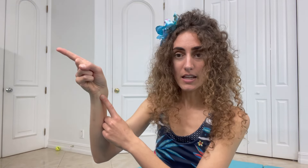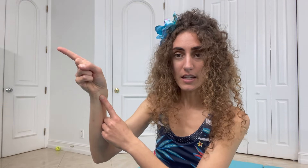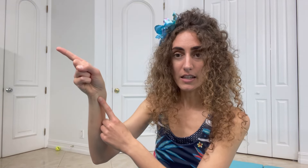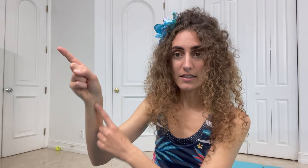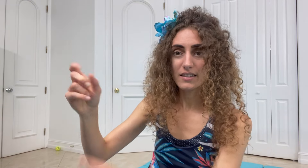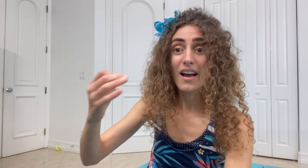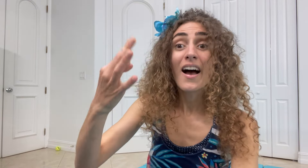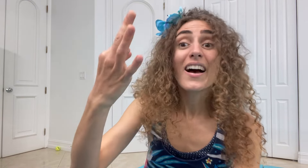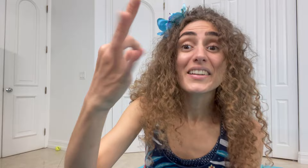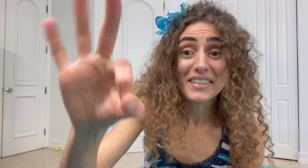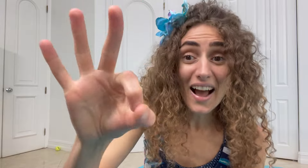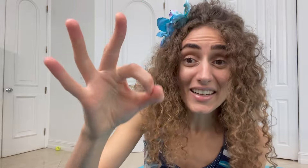18 minutes.